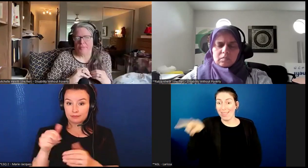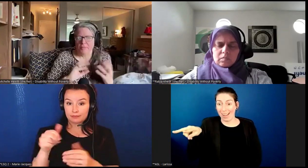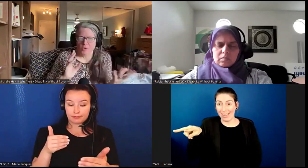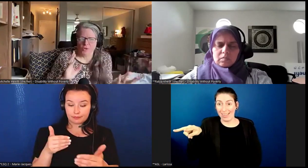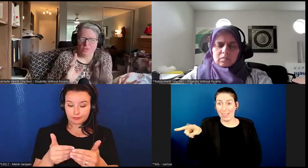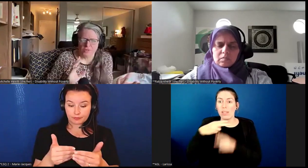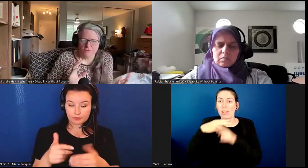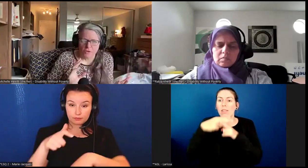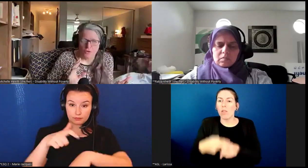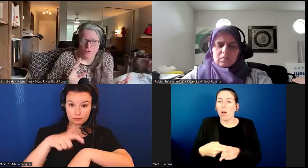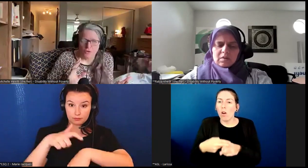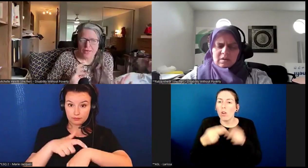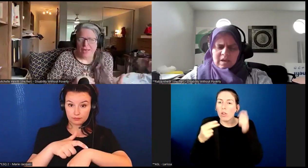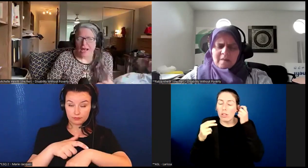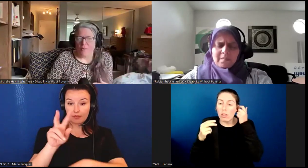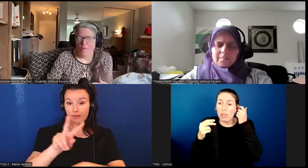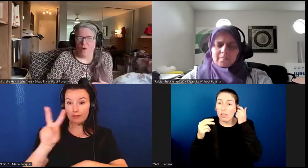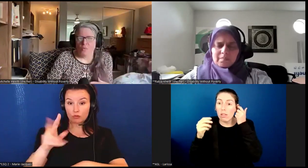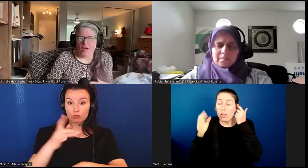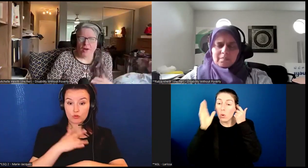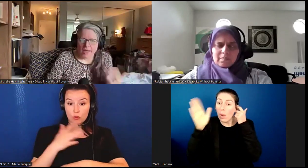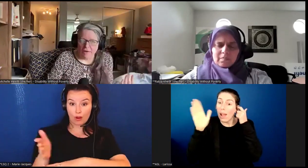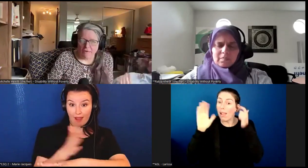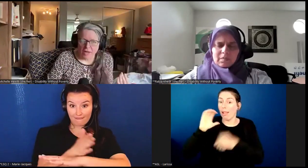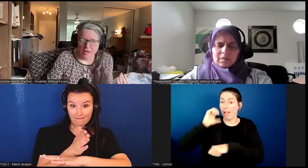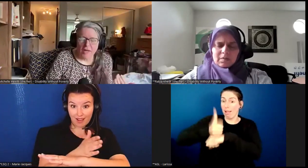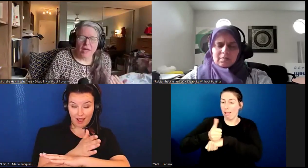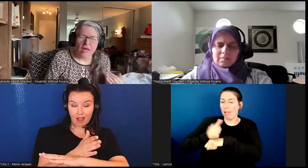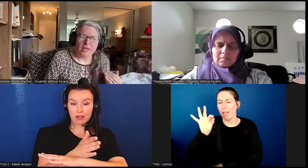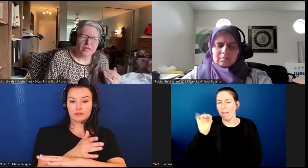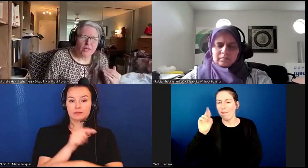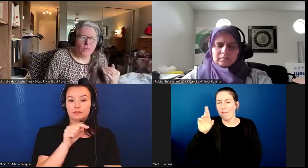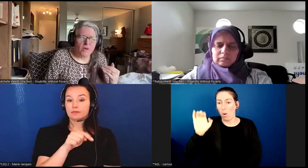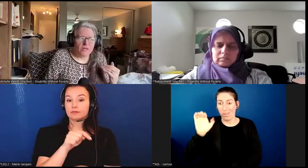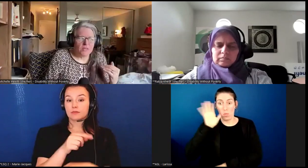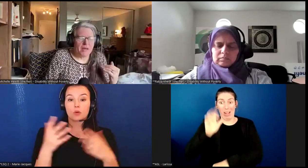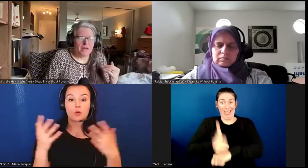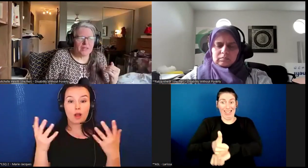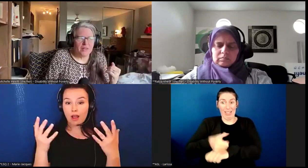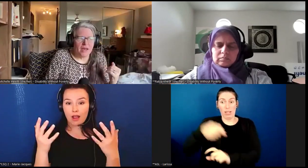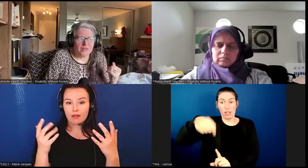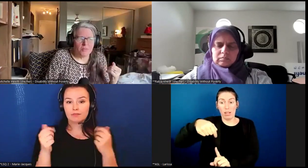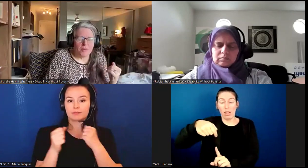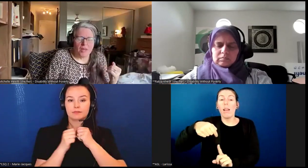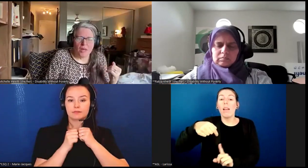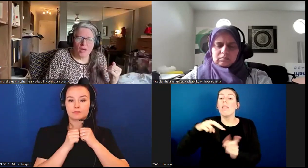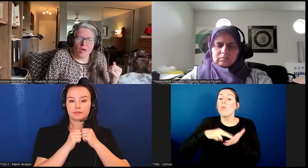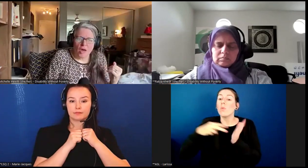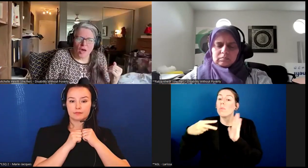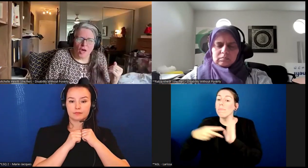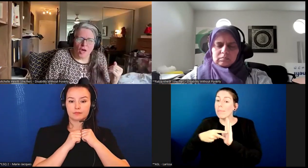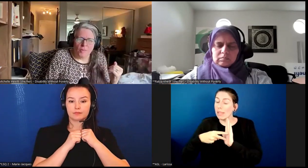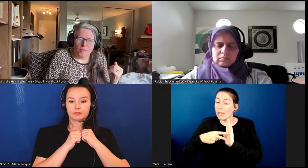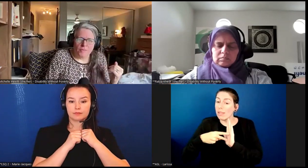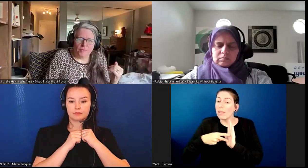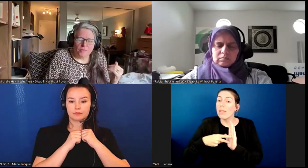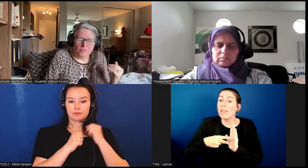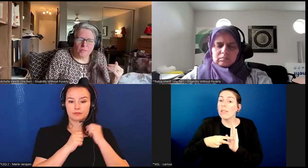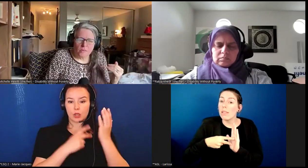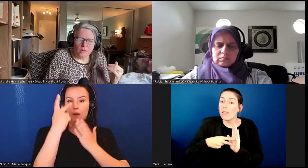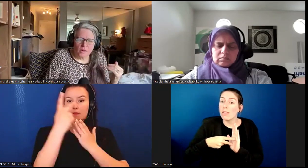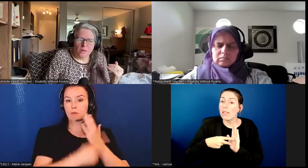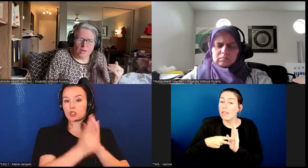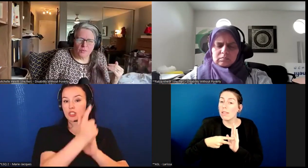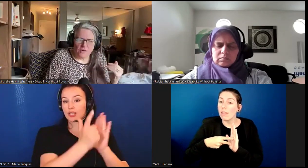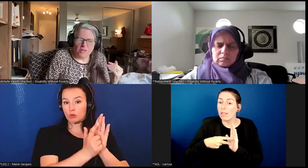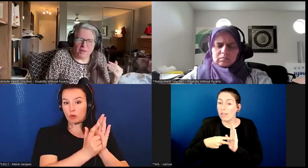called being brought into force. Yep. And what we are hearing is that we're expecting there to be